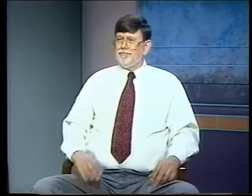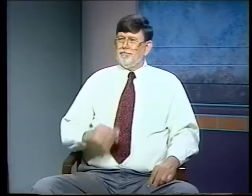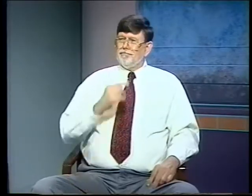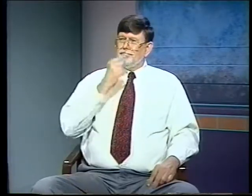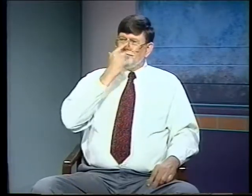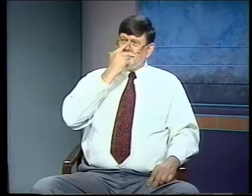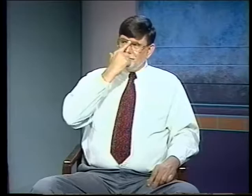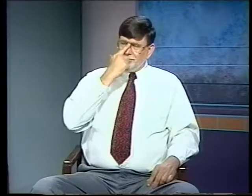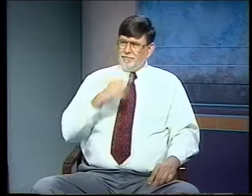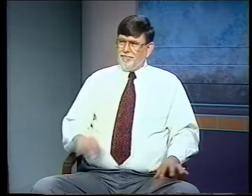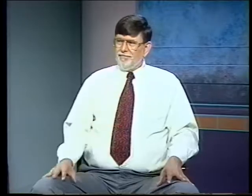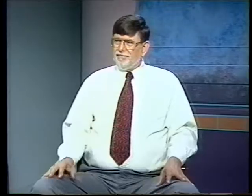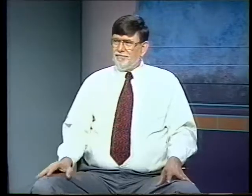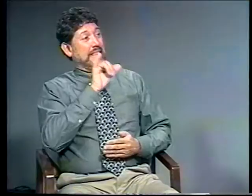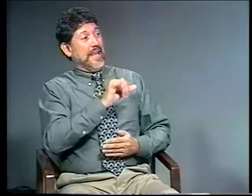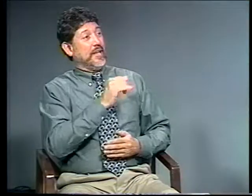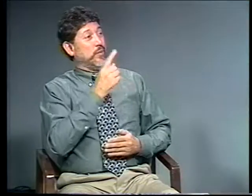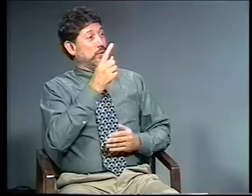inappropriate before I would actually bring myself to trust them.